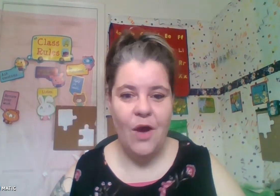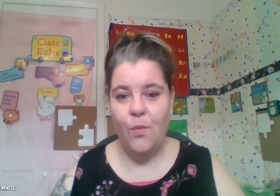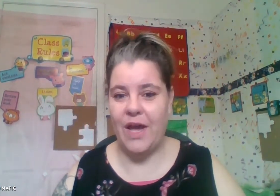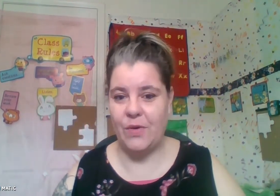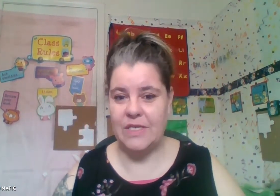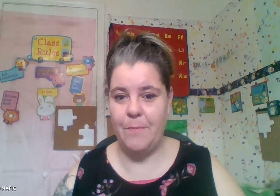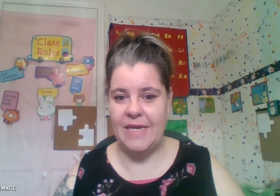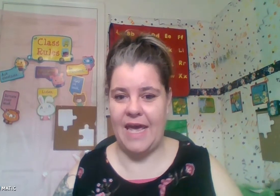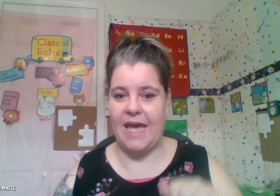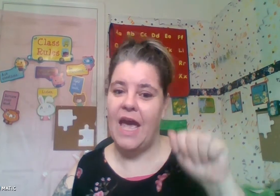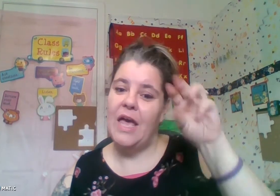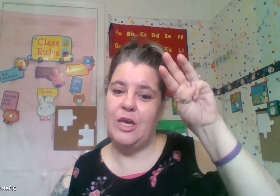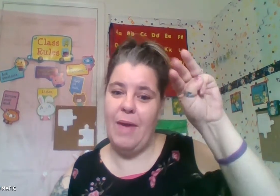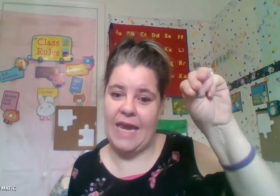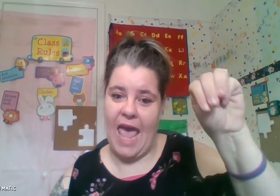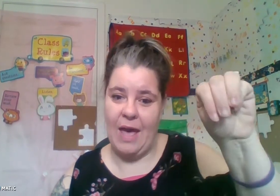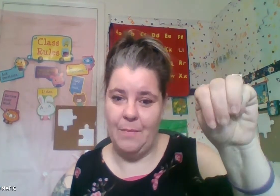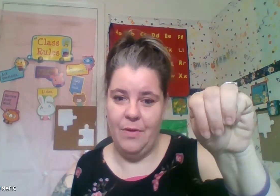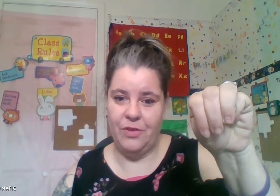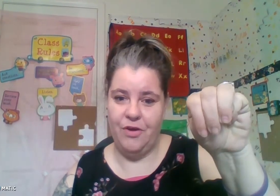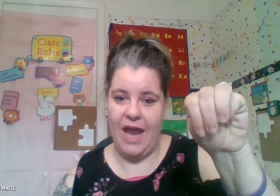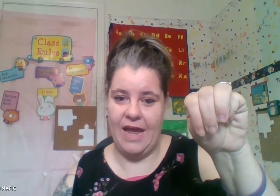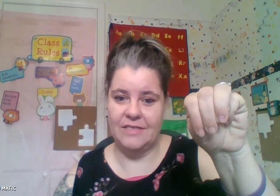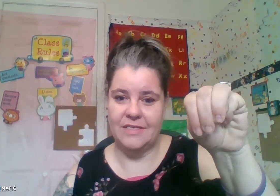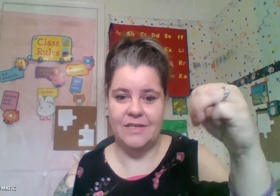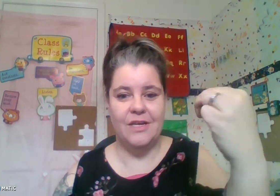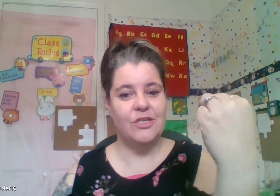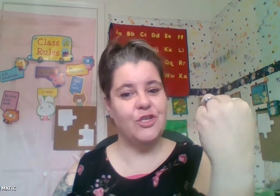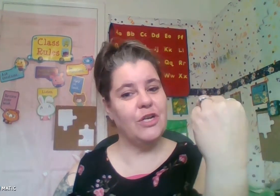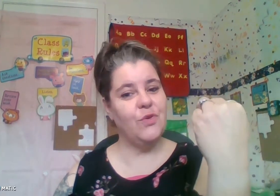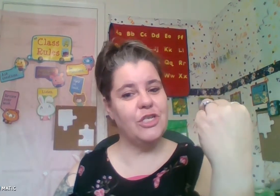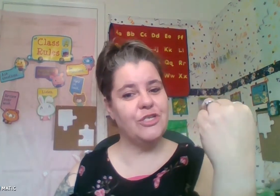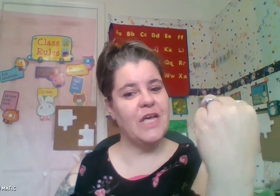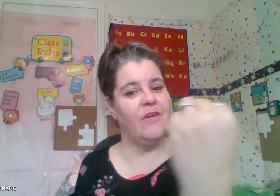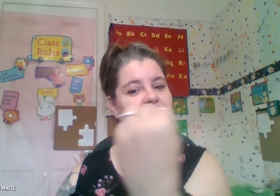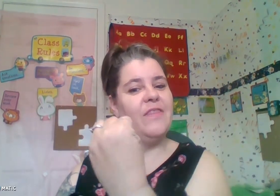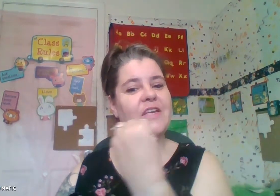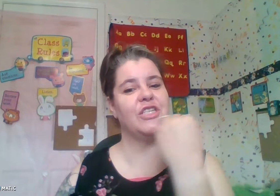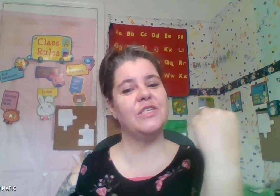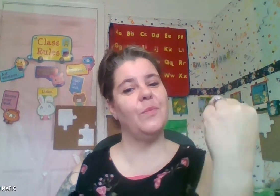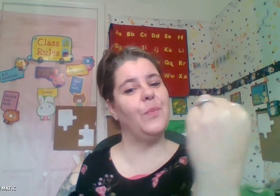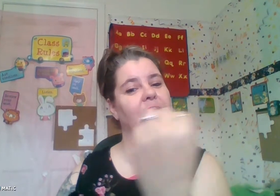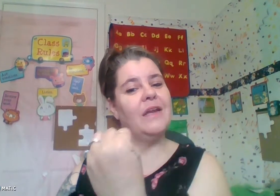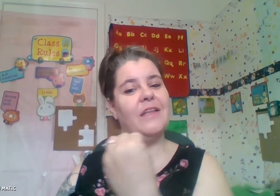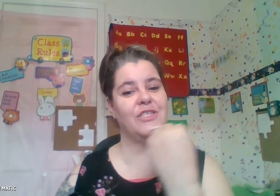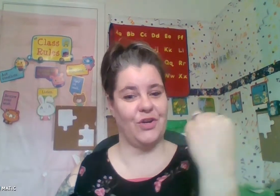then we go to Monday. You make an M with your hand, turn it towards yourself, and then just put it in a little